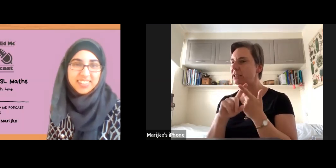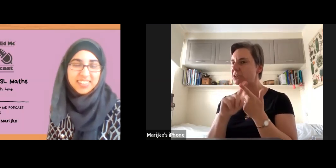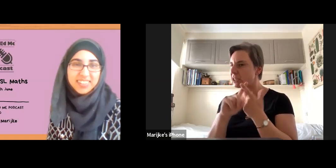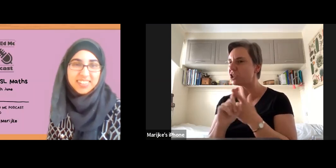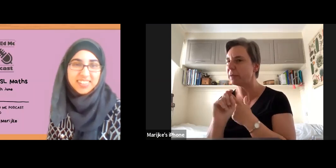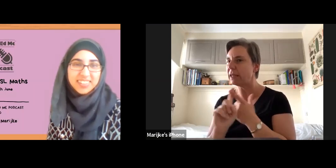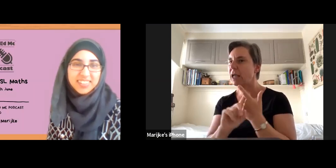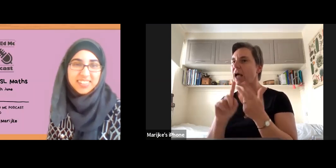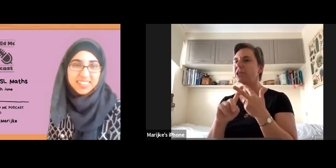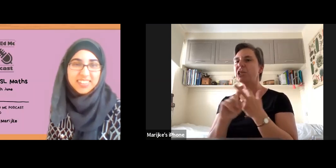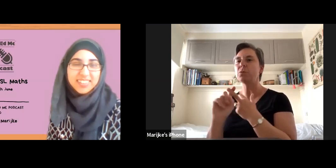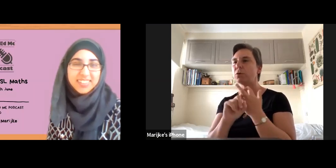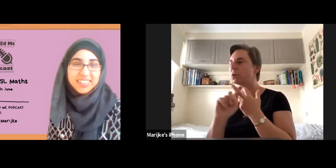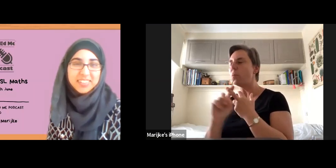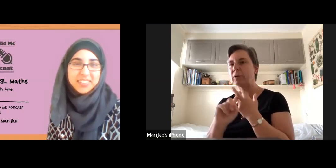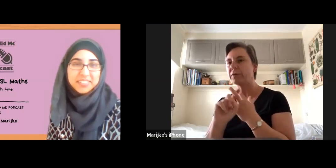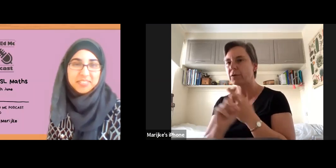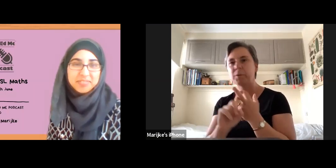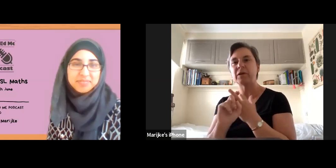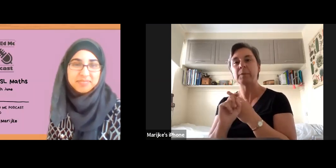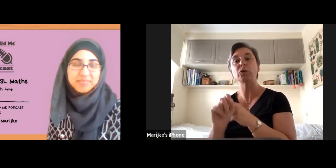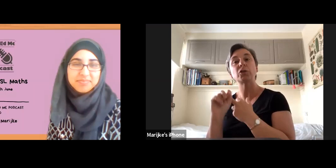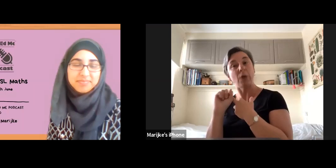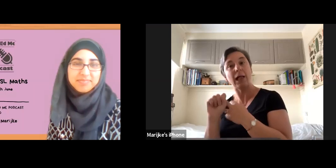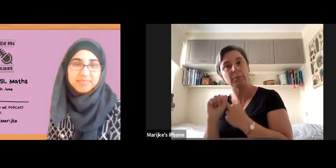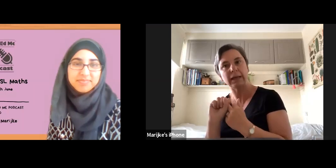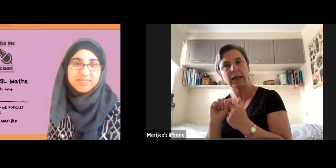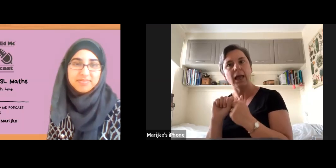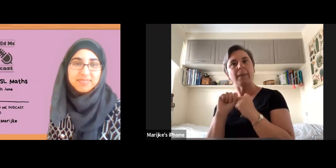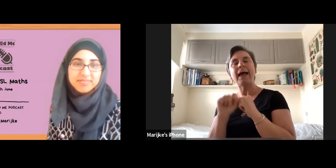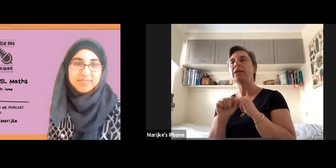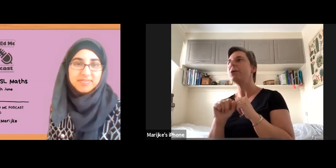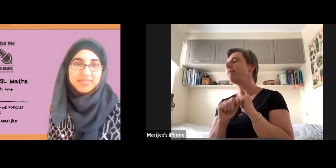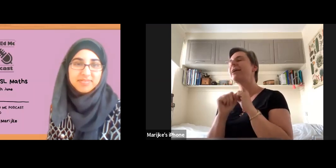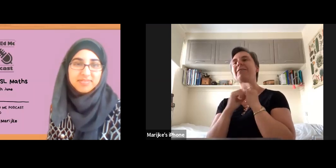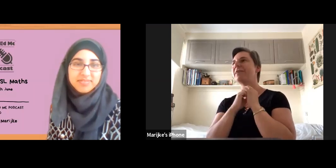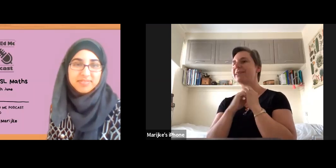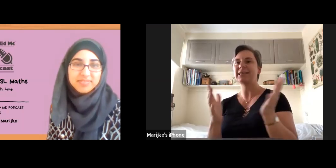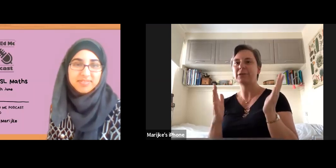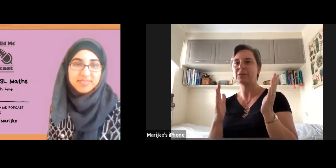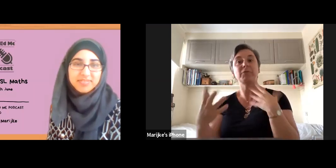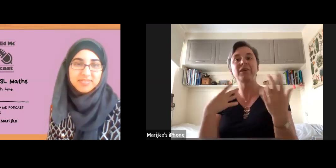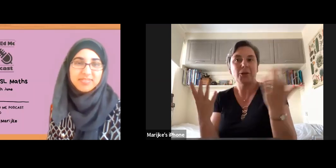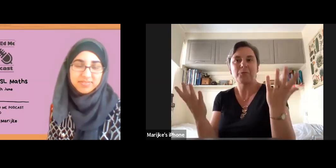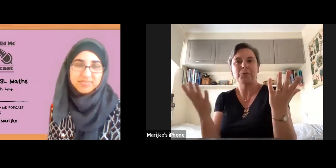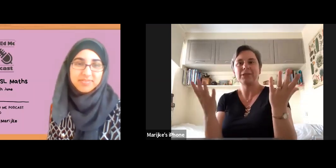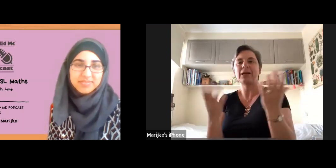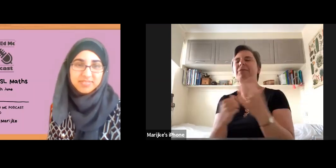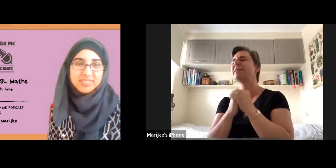to teach me, and she will go above and beyond to help me, then you have to get a fantastic relationship. Professional, obviously, you get a